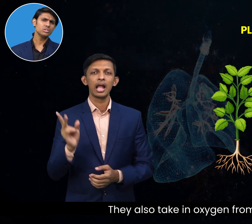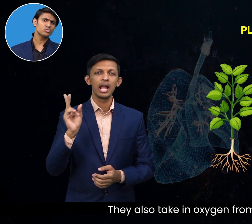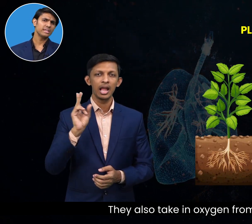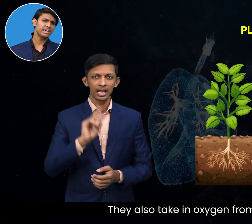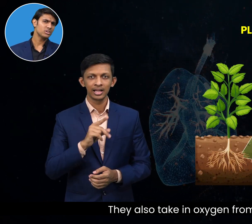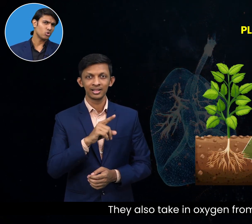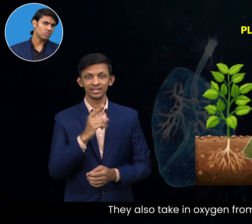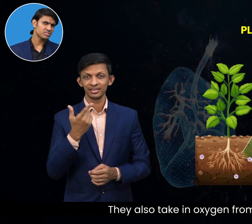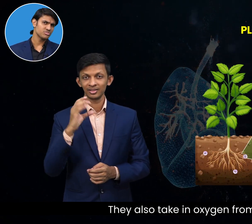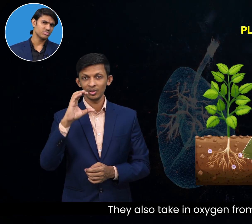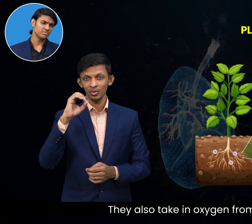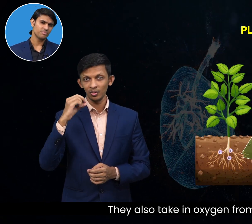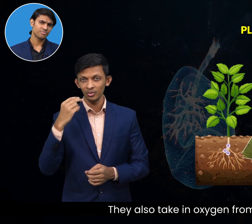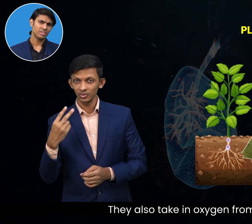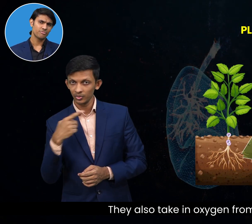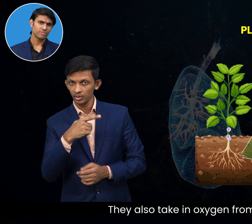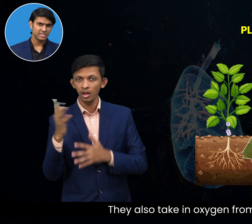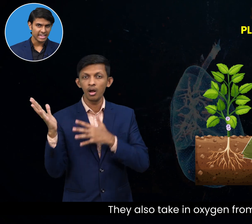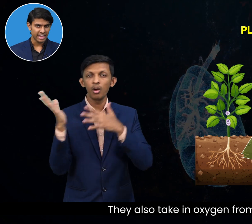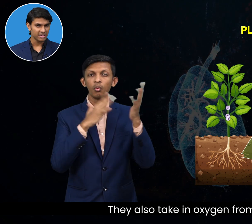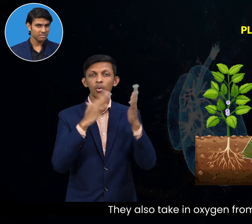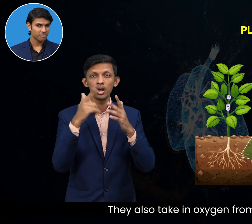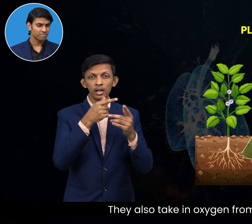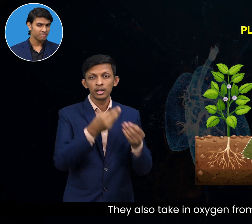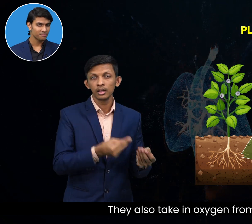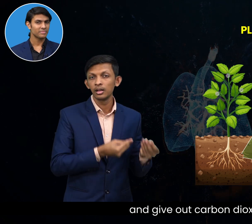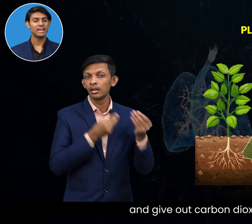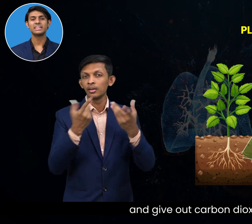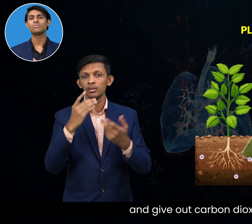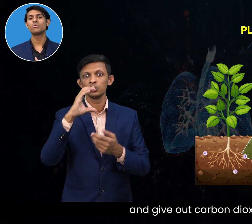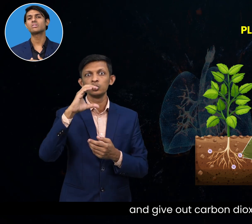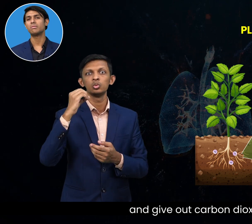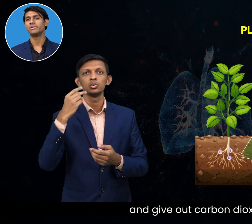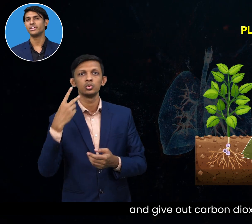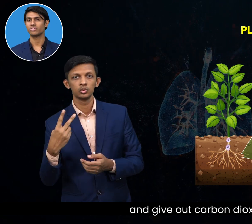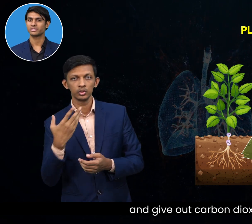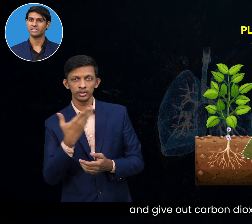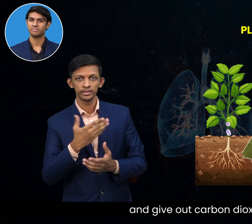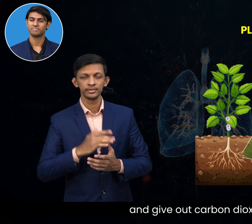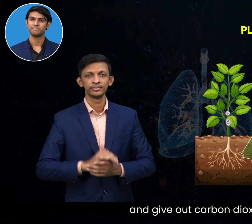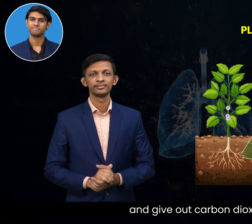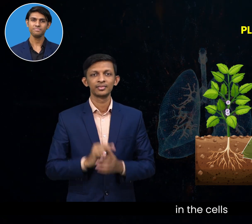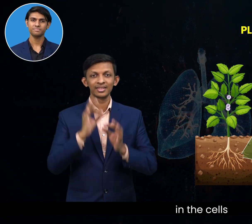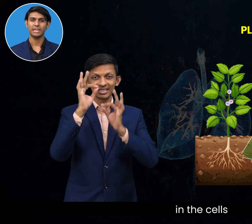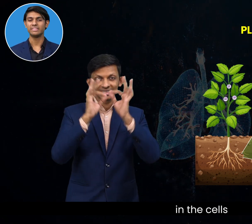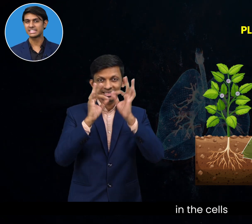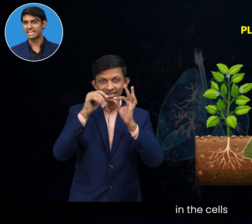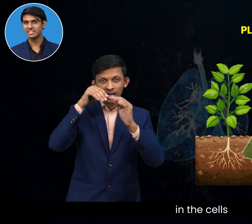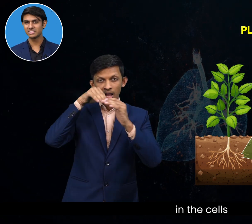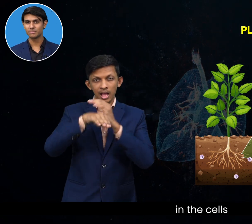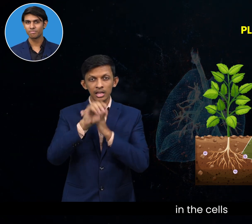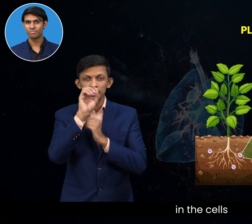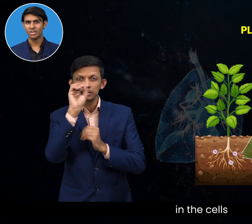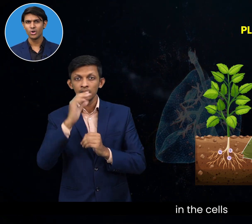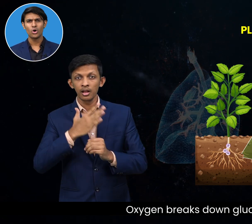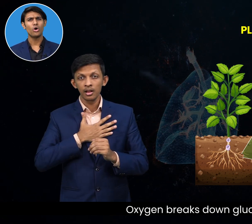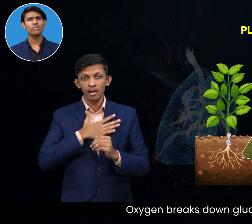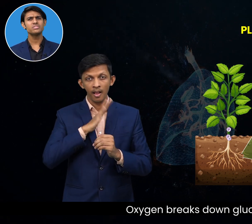They also take in oxygen from the air and give out carbon dioxide. In the